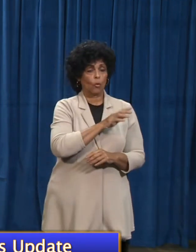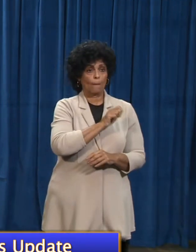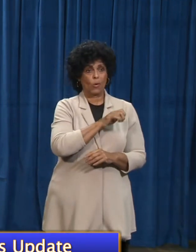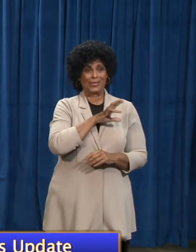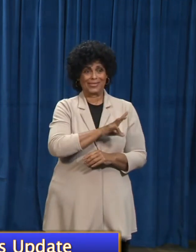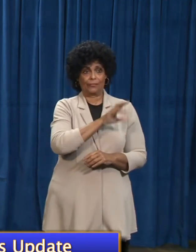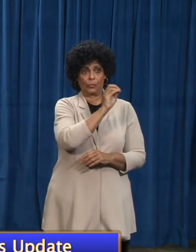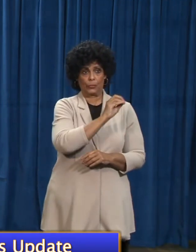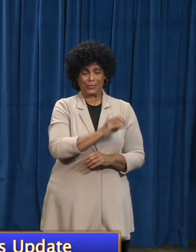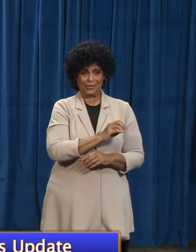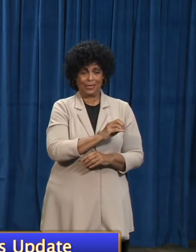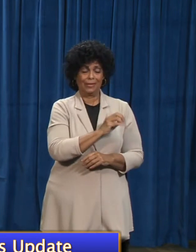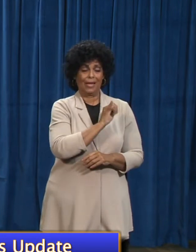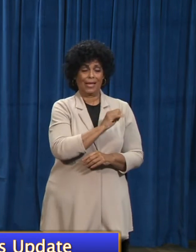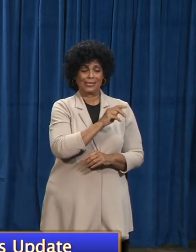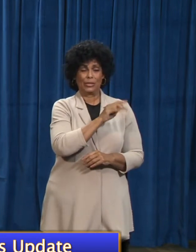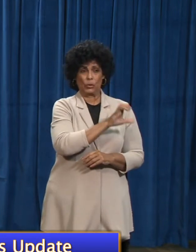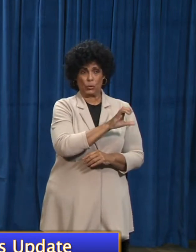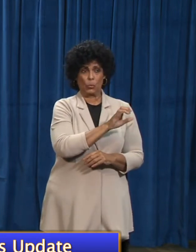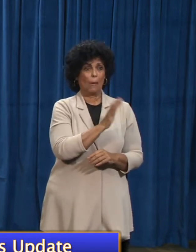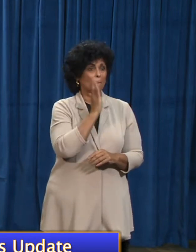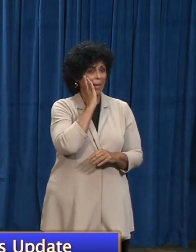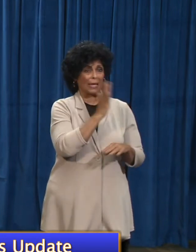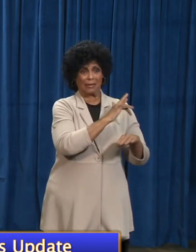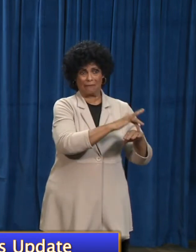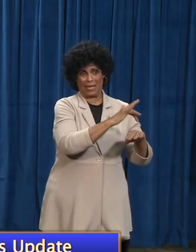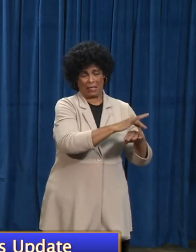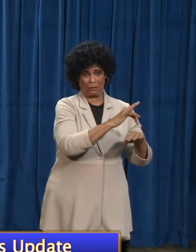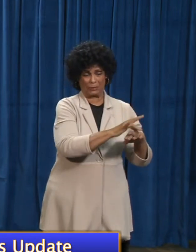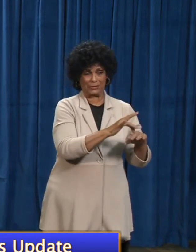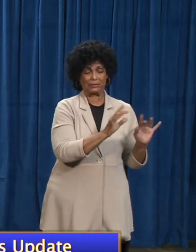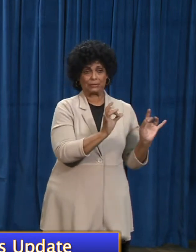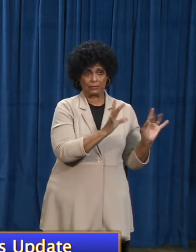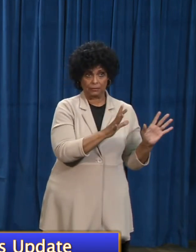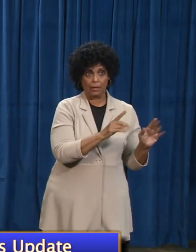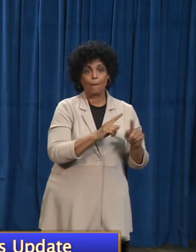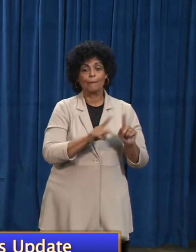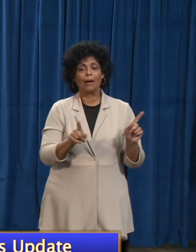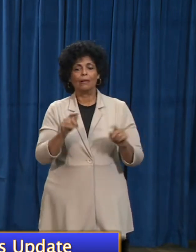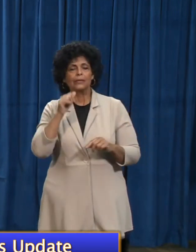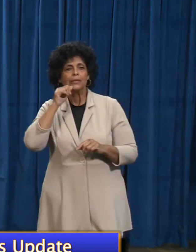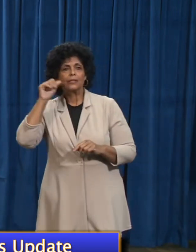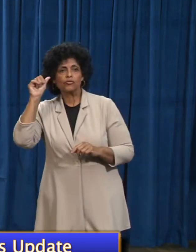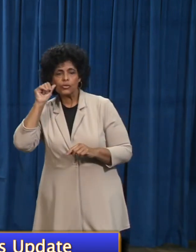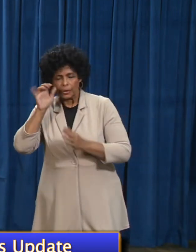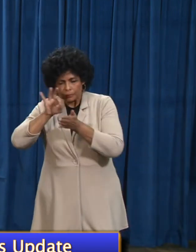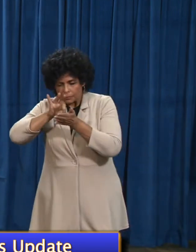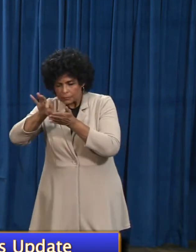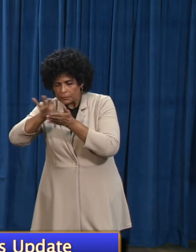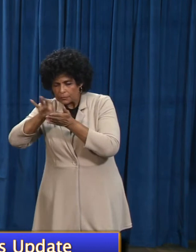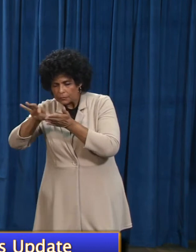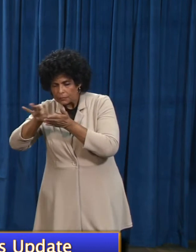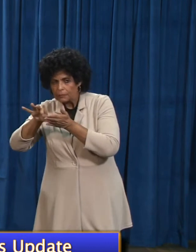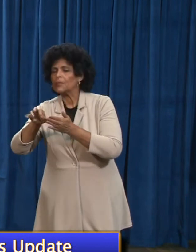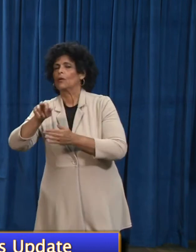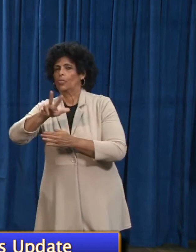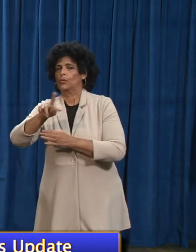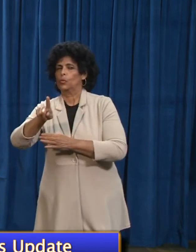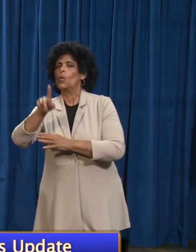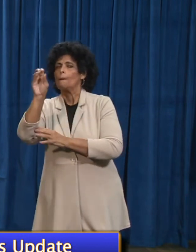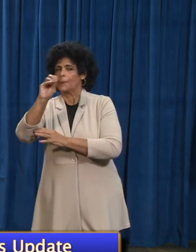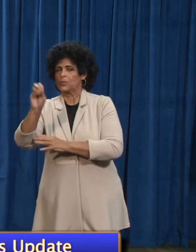of ICU beds were available. Yesterday, when we did the census, 31% of the ICU